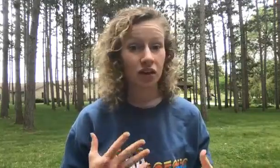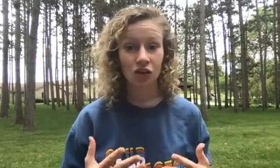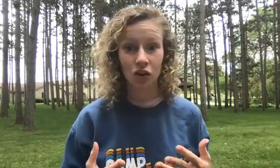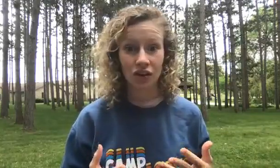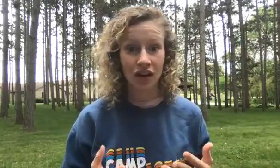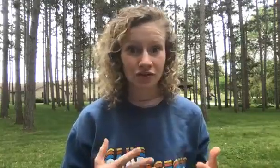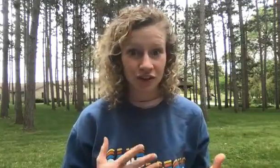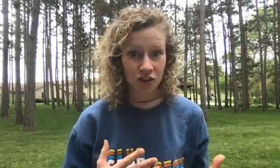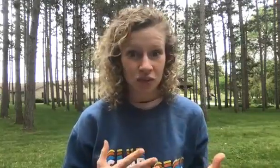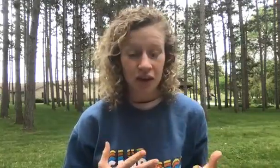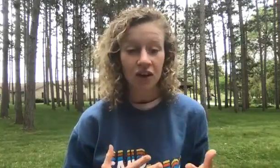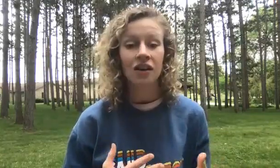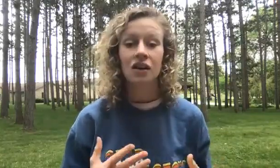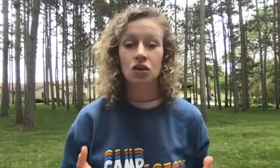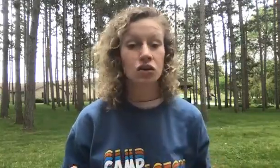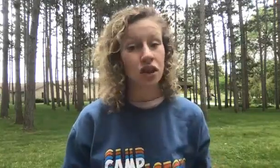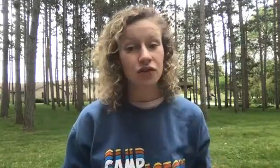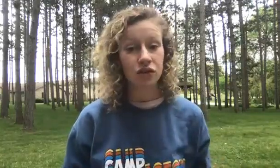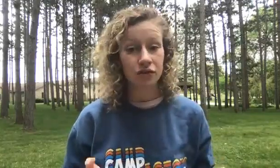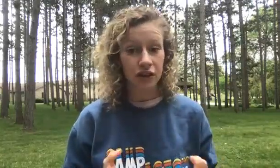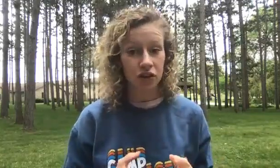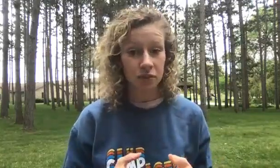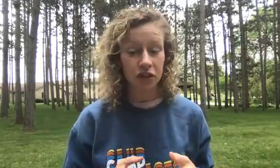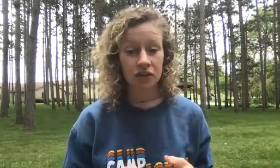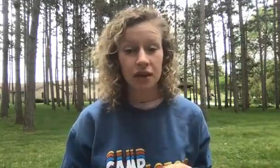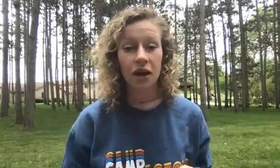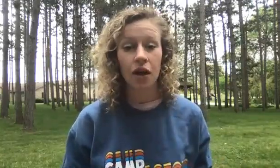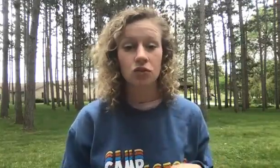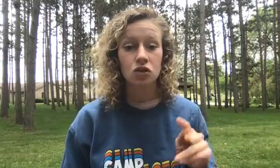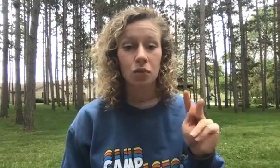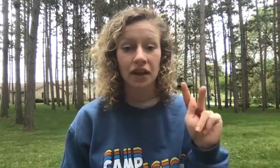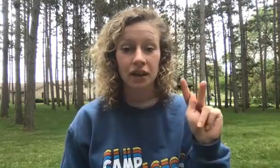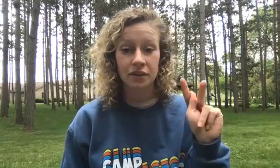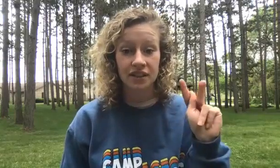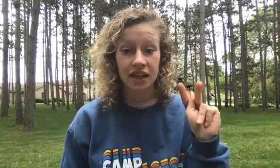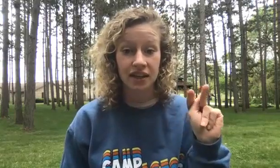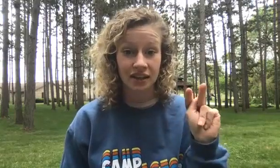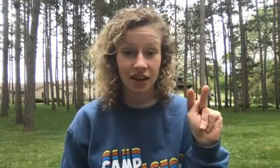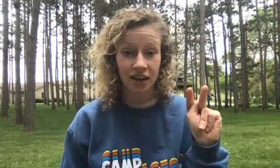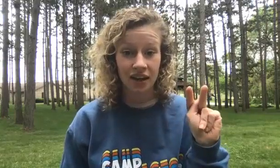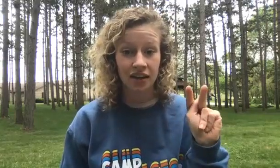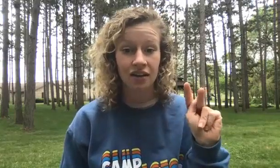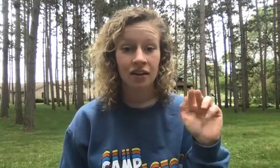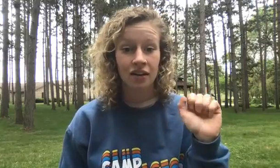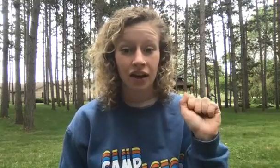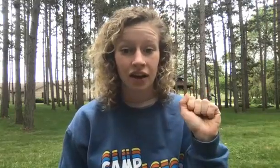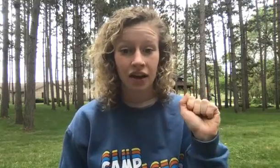learned how to fingerspell. So see if you can fingerspell your name out. So my name is Katie, K-A-I-T-E.